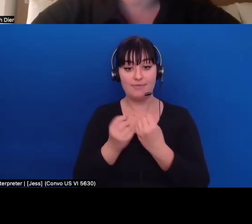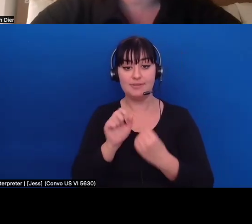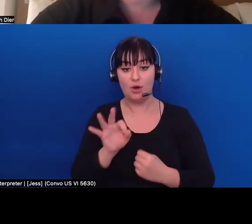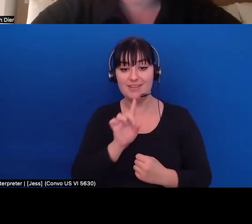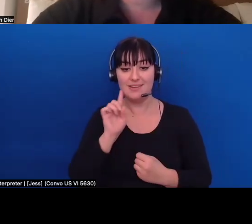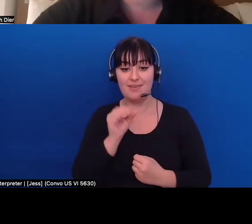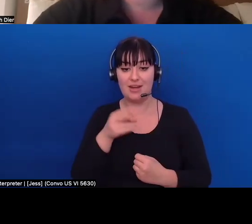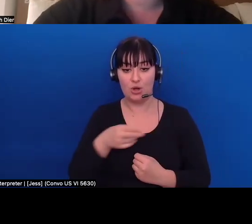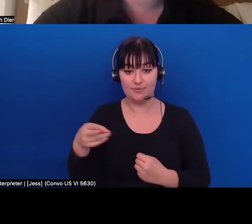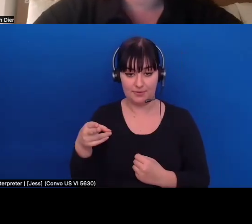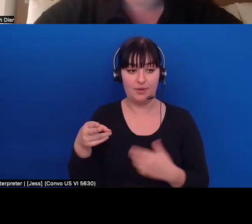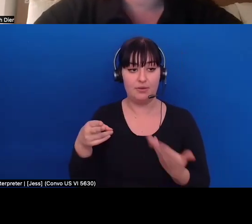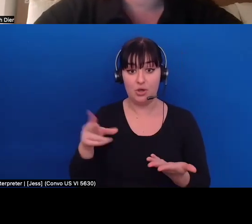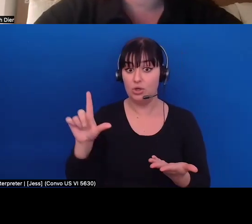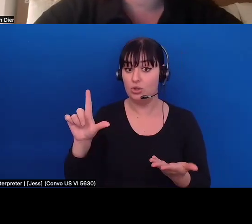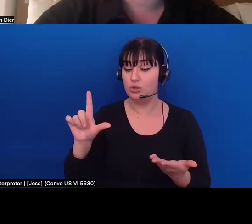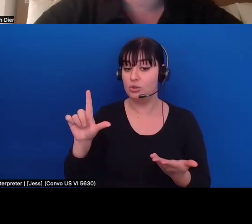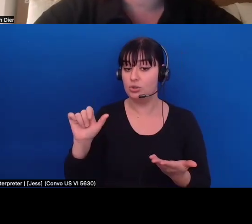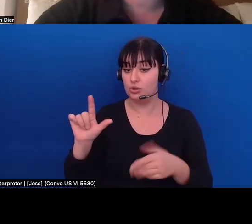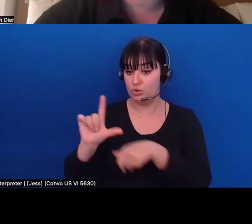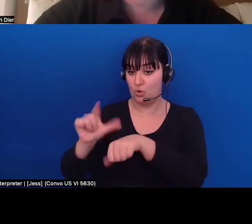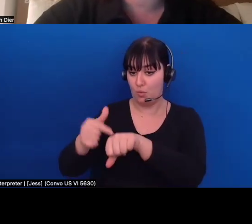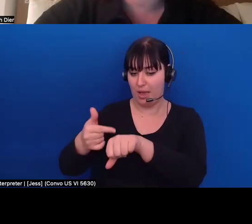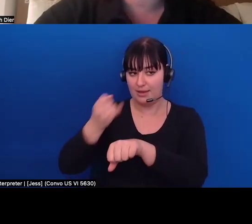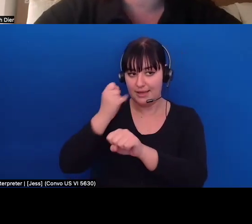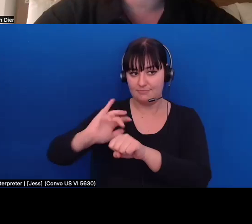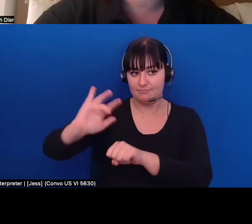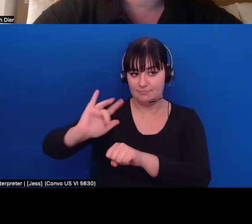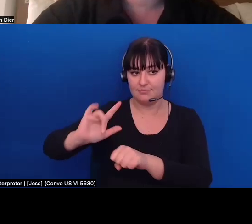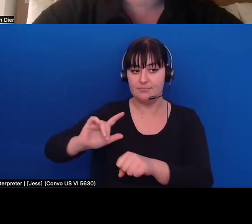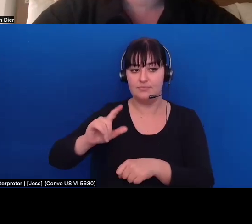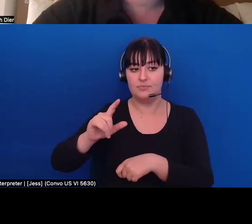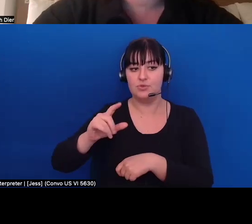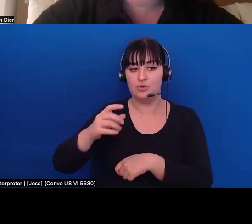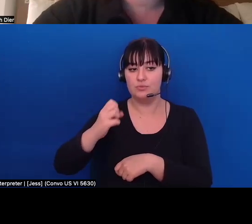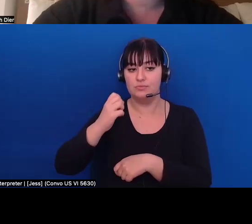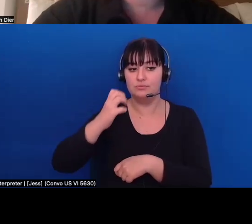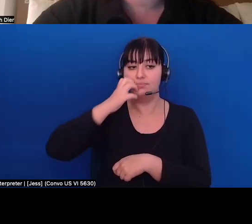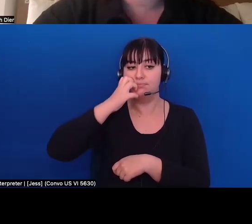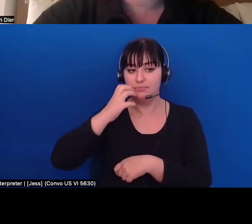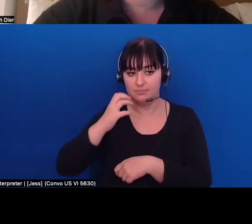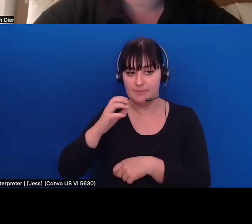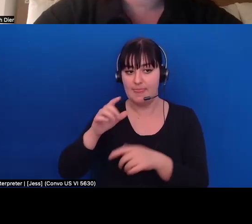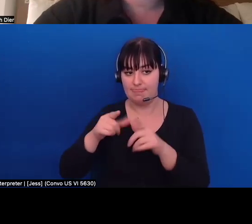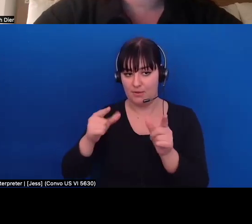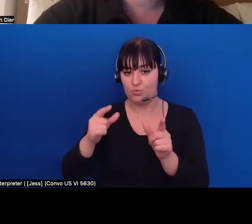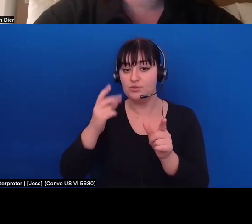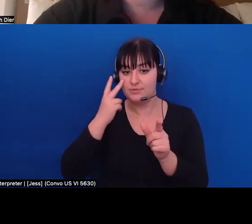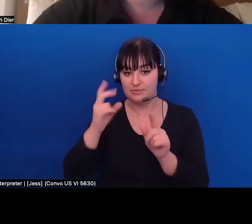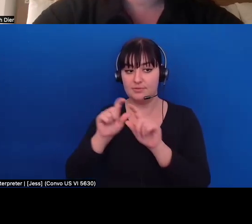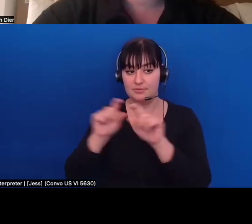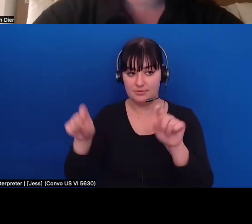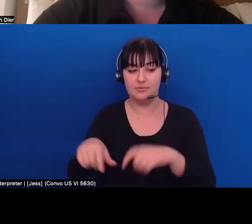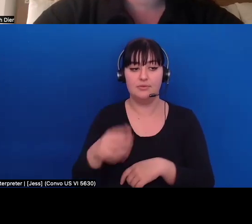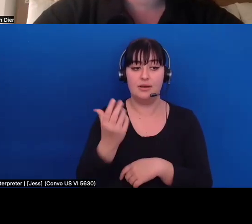Hearing. And Laura, if you keep scrolling down to the bold language in this section, you will see right here in 13 and